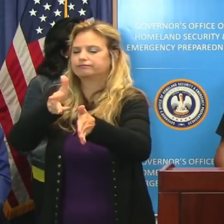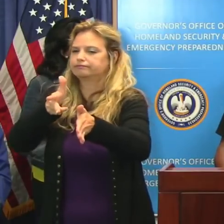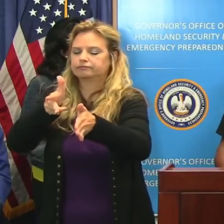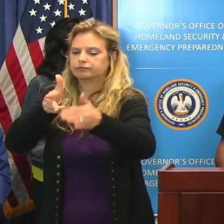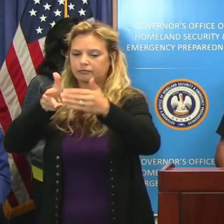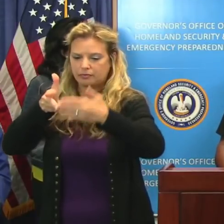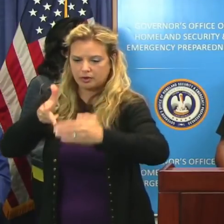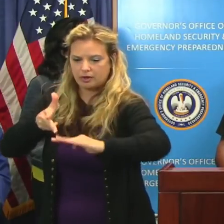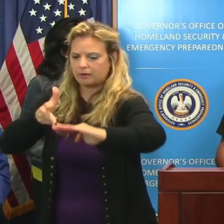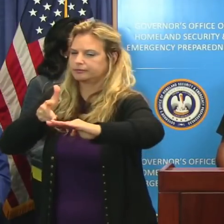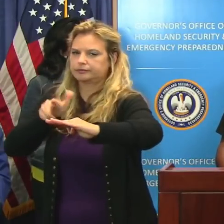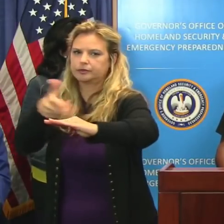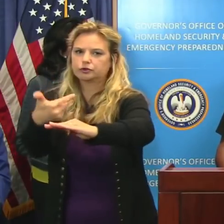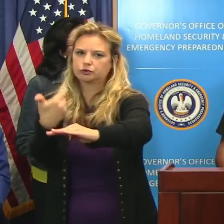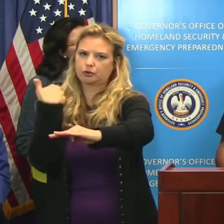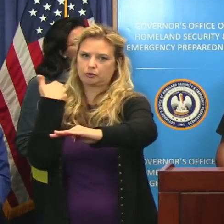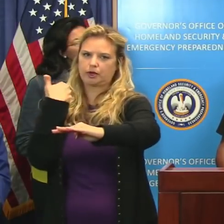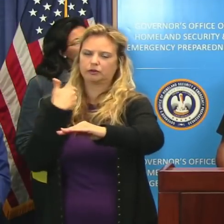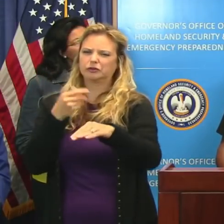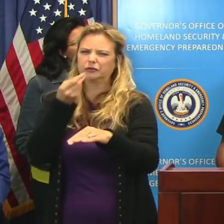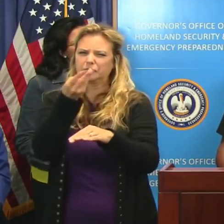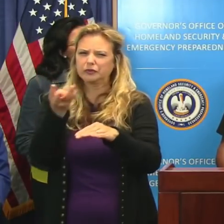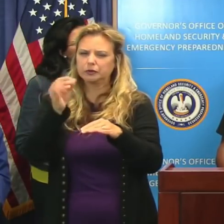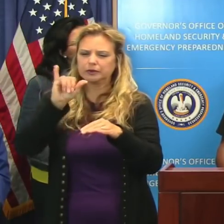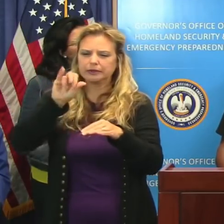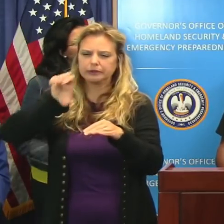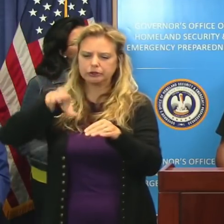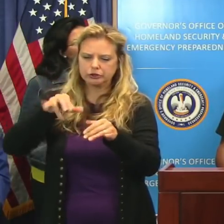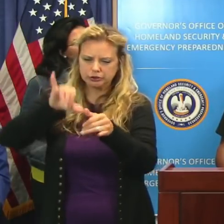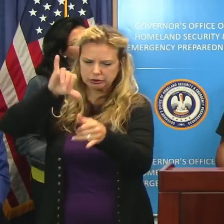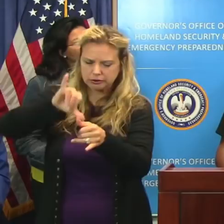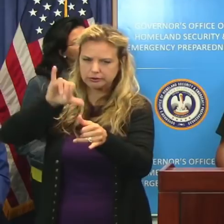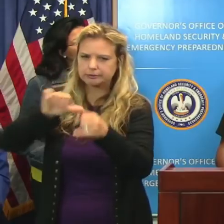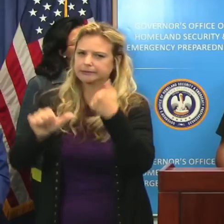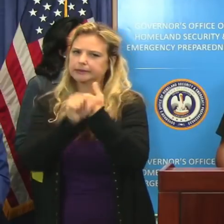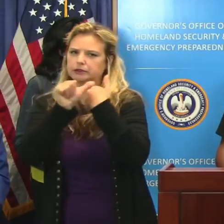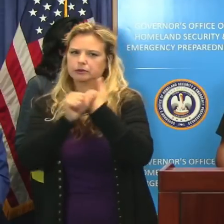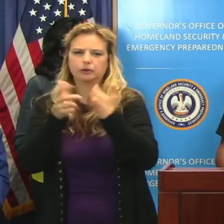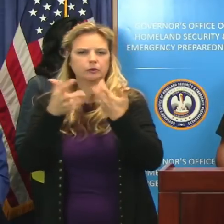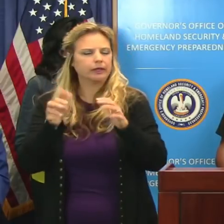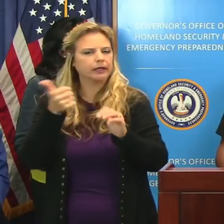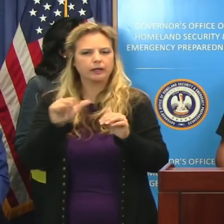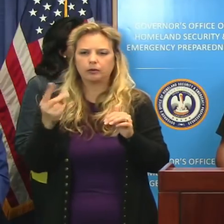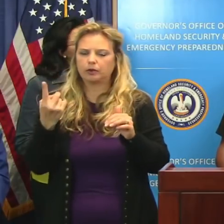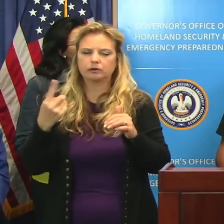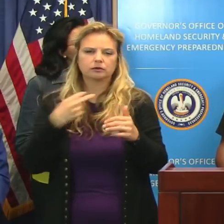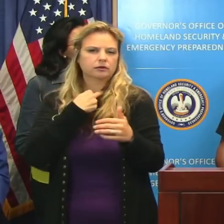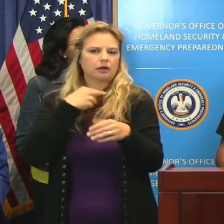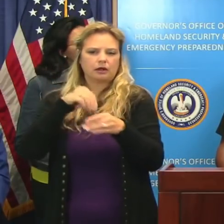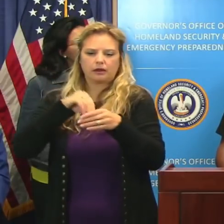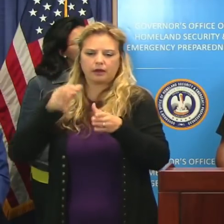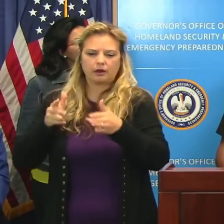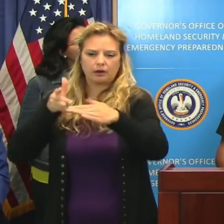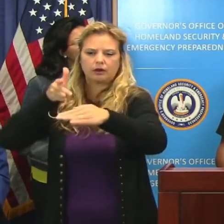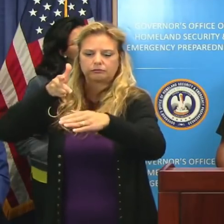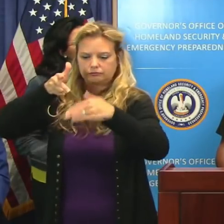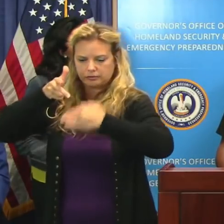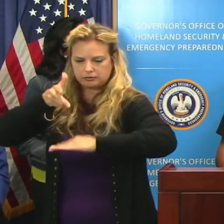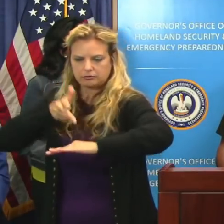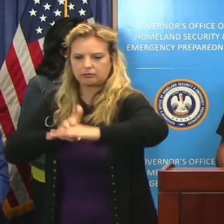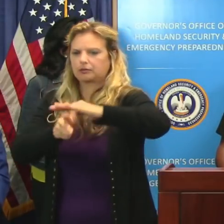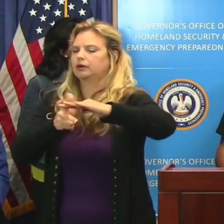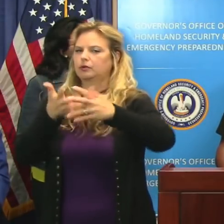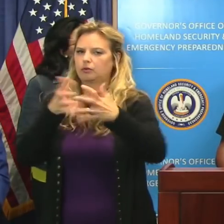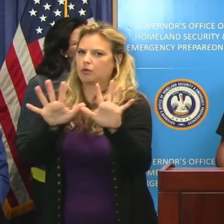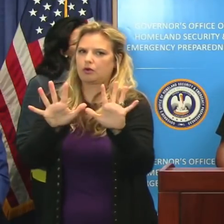to change the outcome of that experience, and we would like for no one to be caught in those situations not knowing where the water is and how deep it